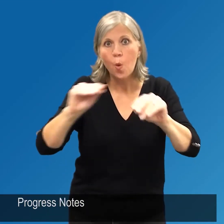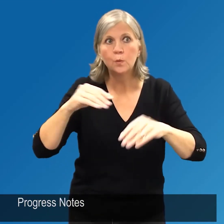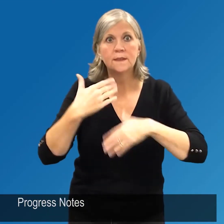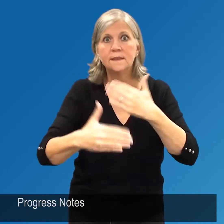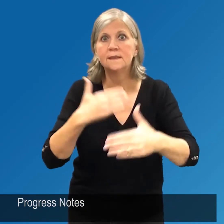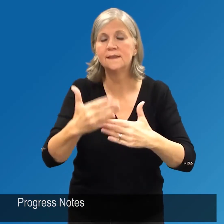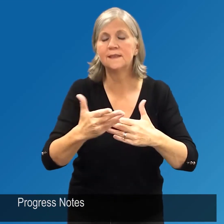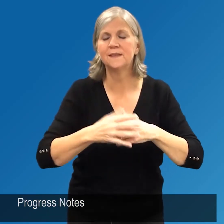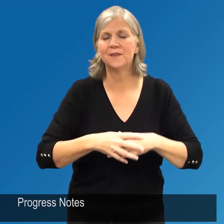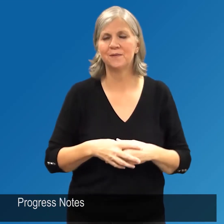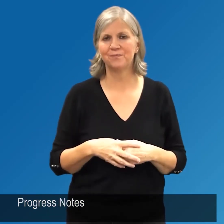Progress notes.